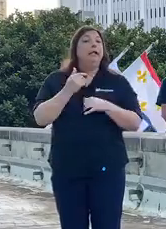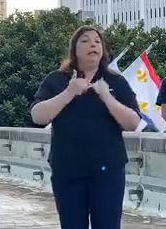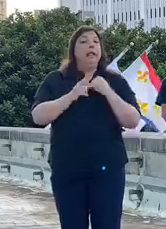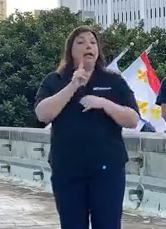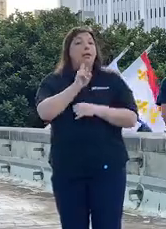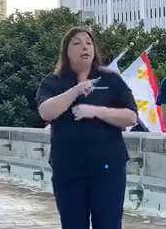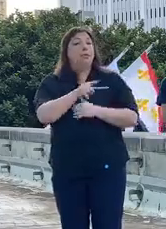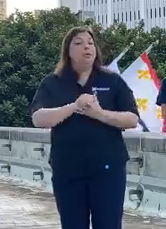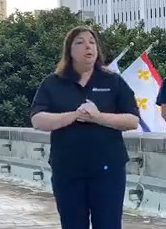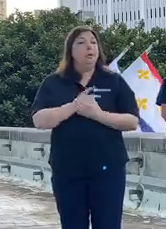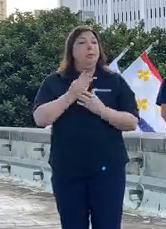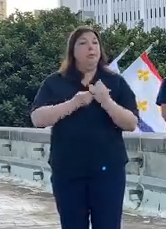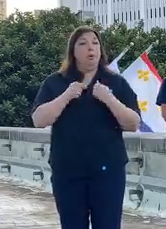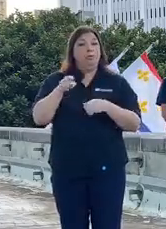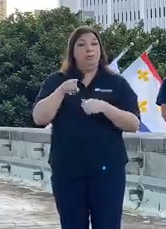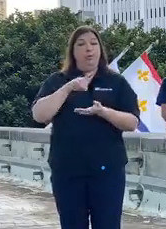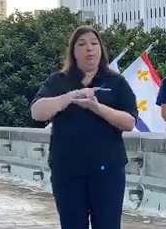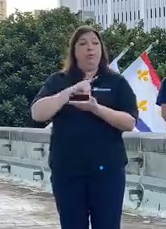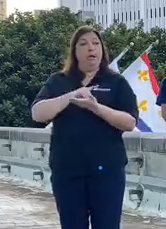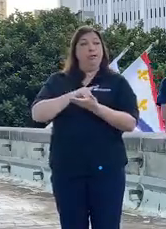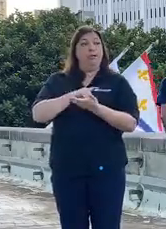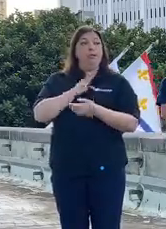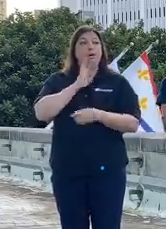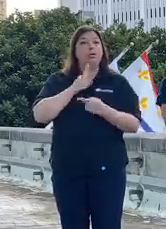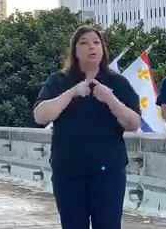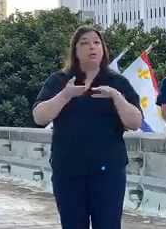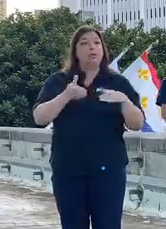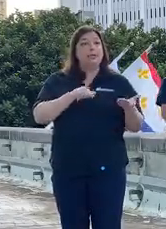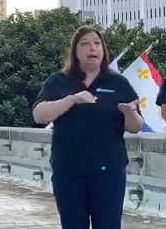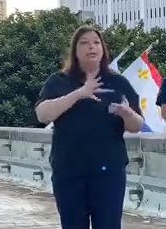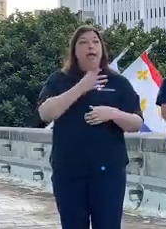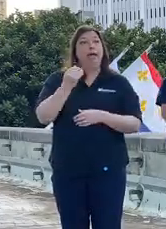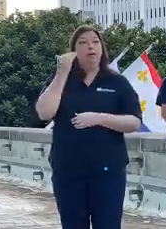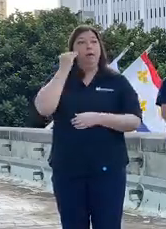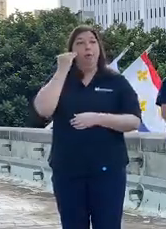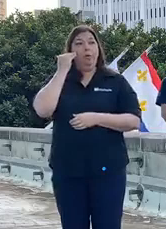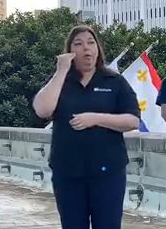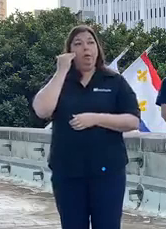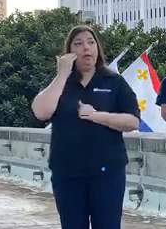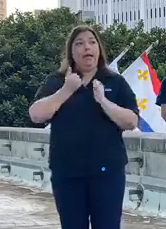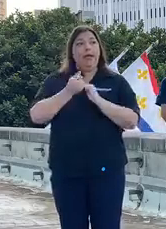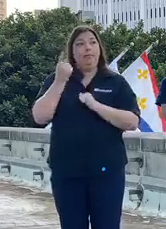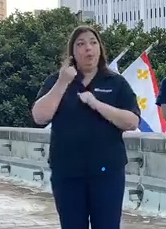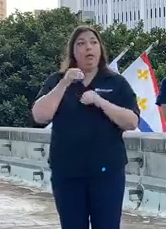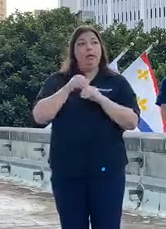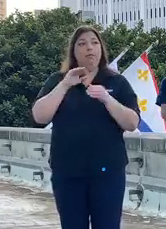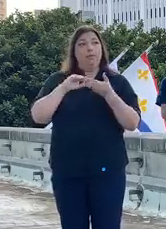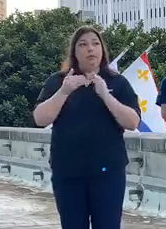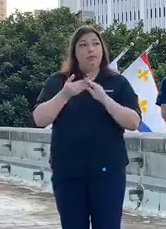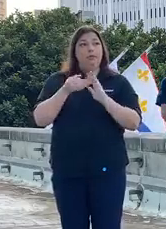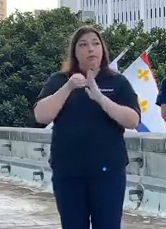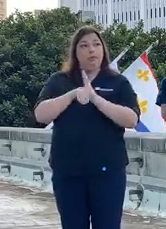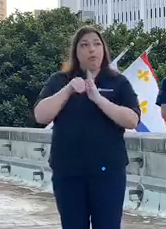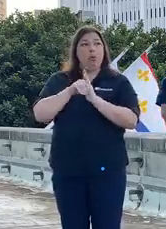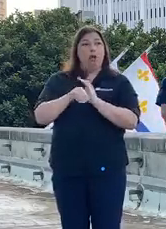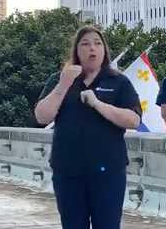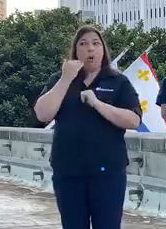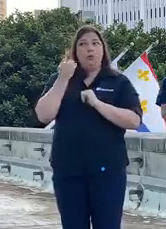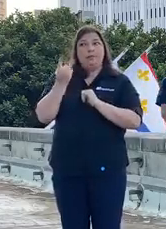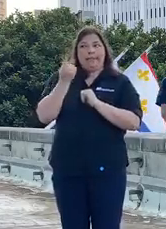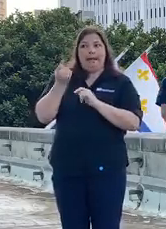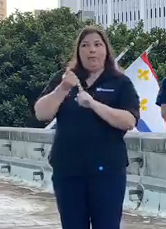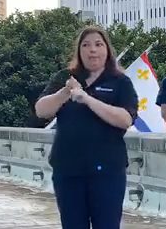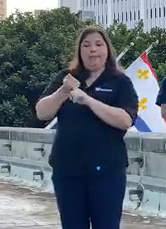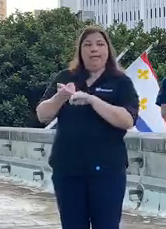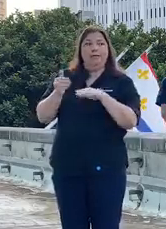last question, both you and Dr. Avegno spoke about deaths and knowing, everybody in the city of New Orleans at this point either knows someone who's died